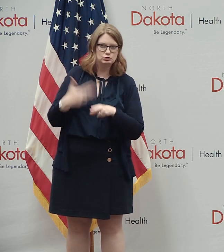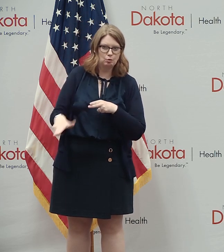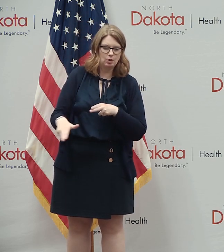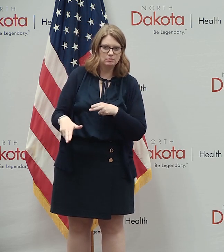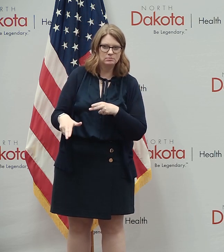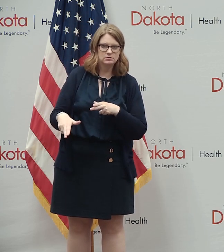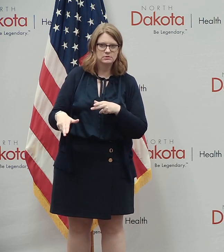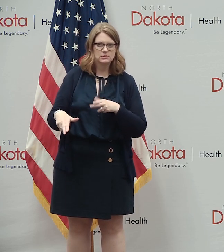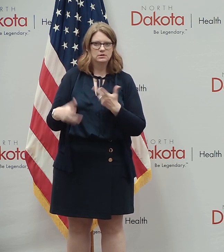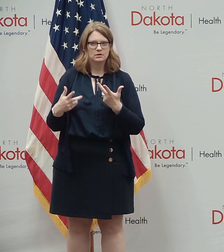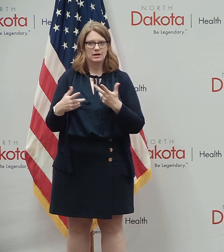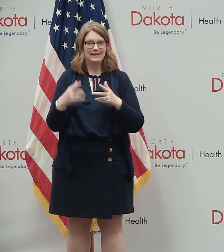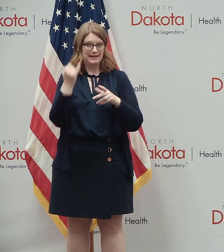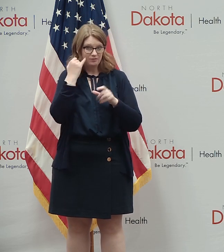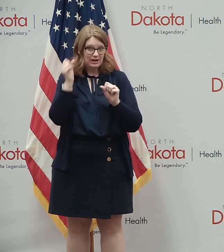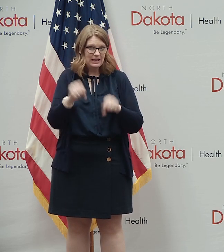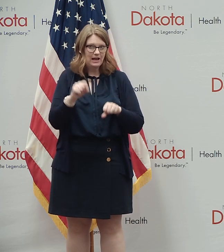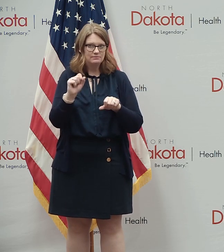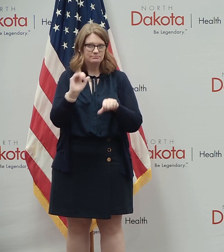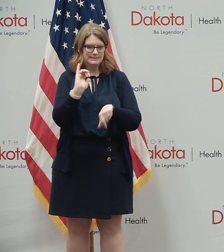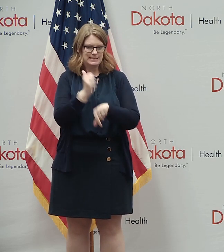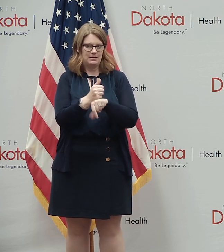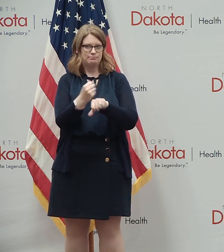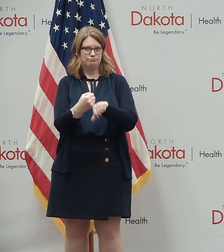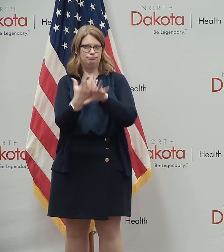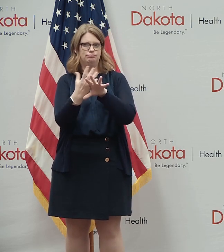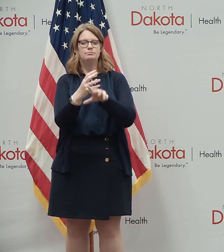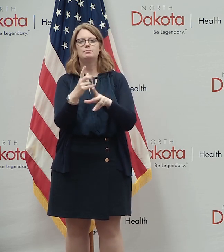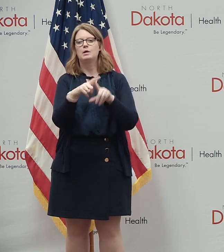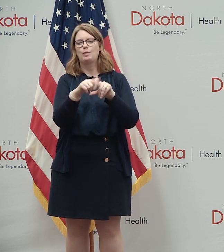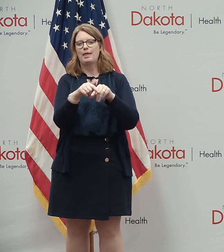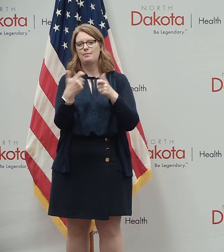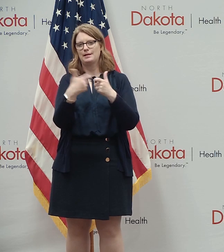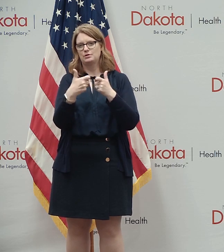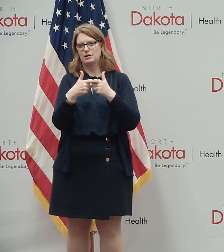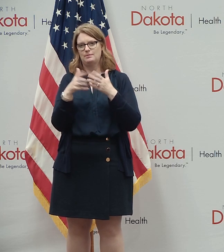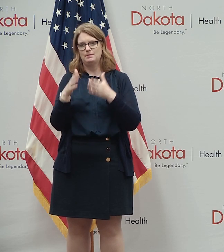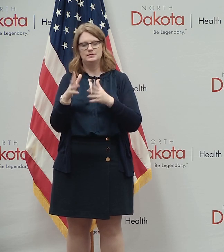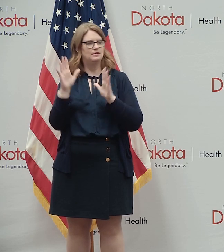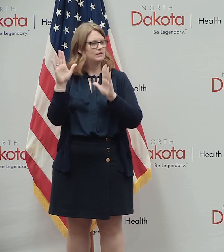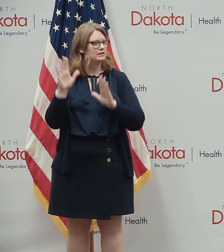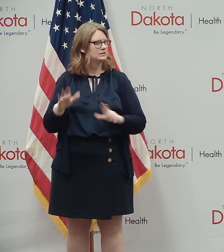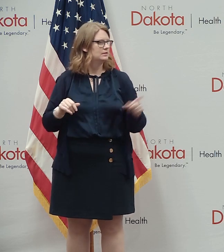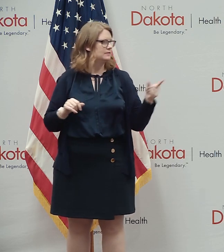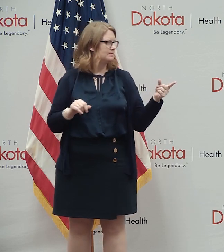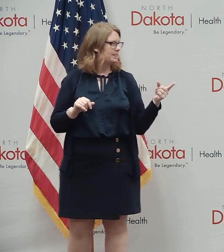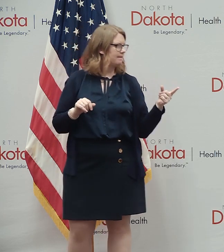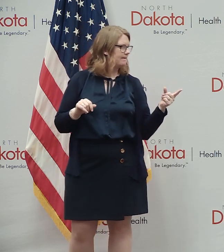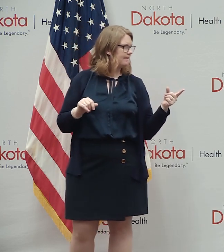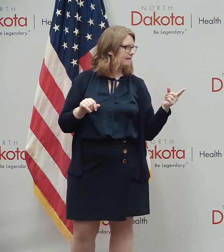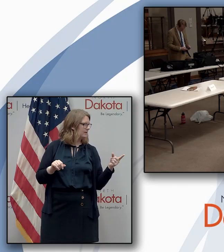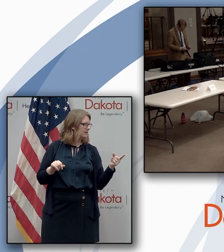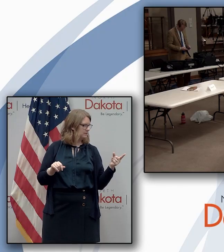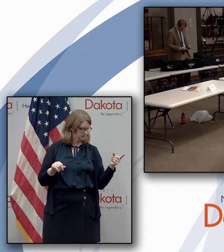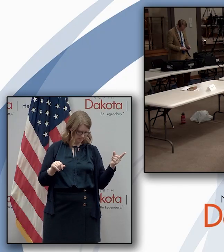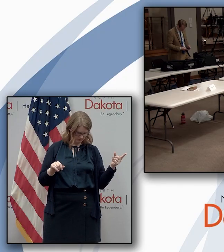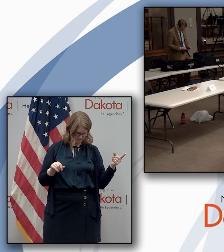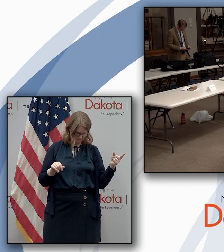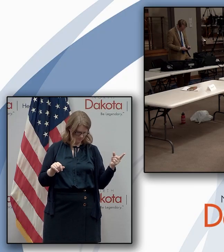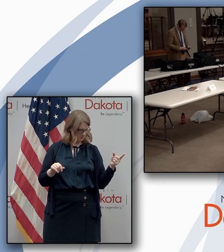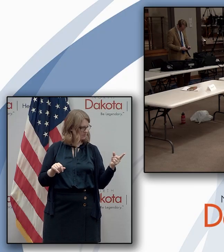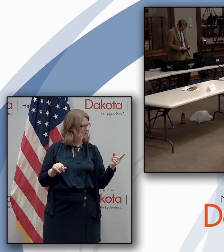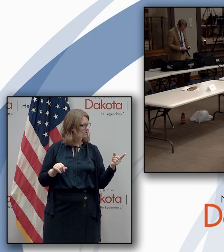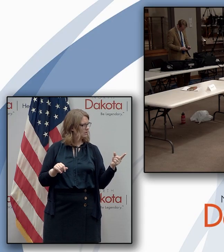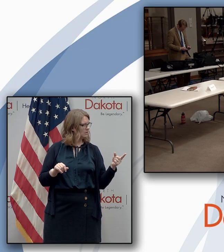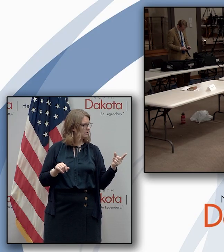Doing those by reliable electronic means is fantastic. Yeah. So I just had a question. You